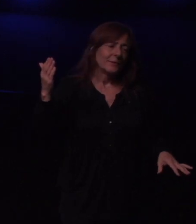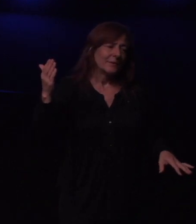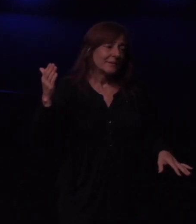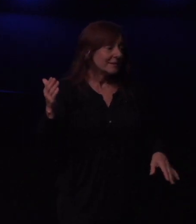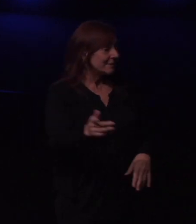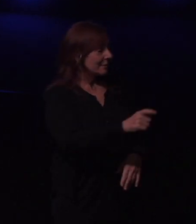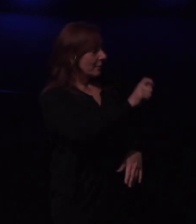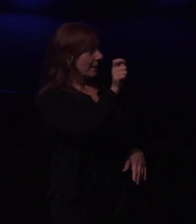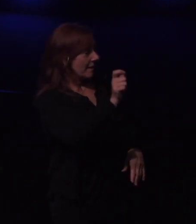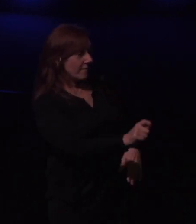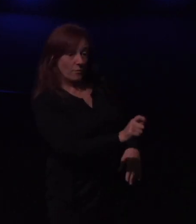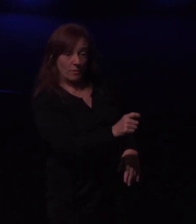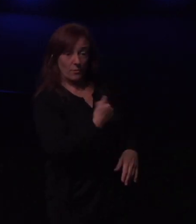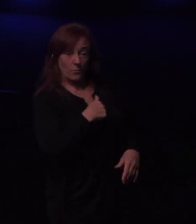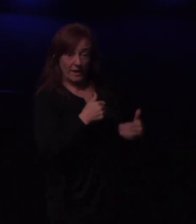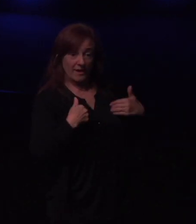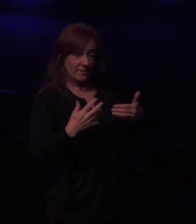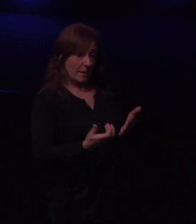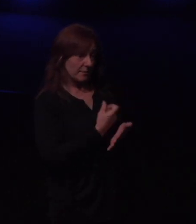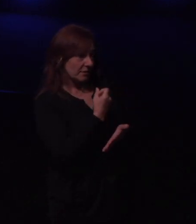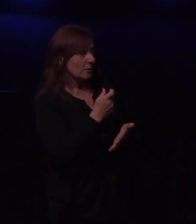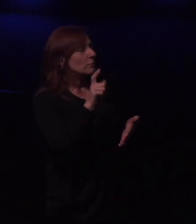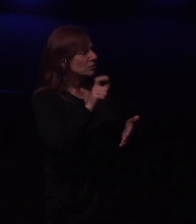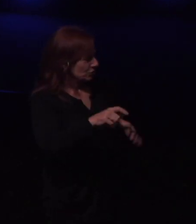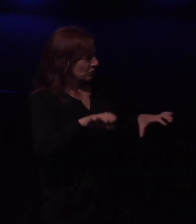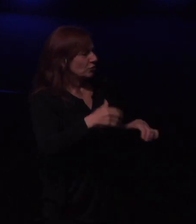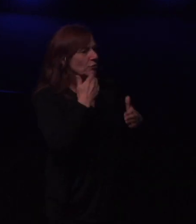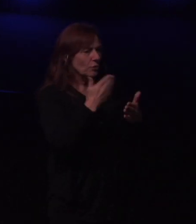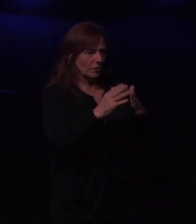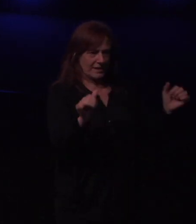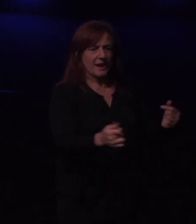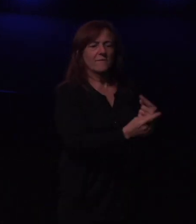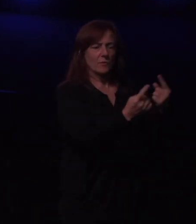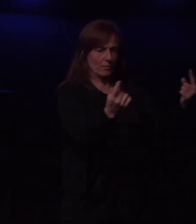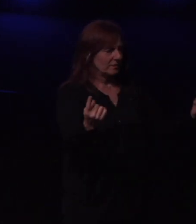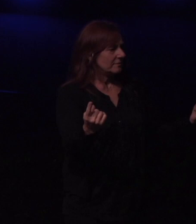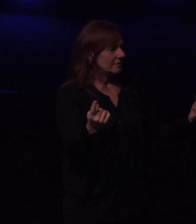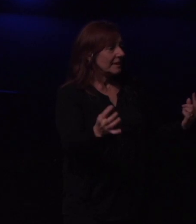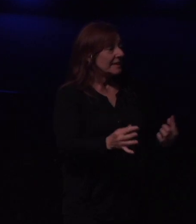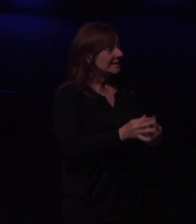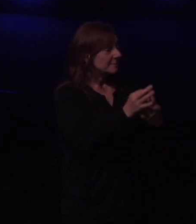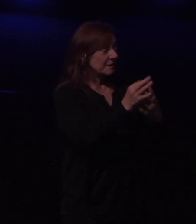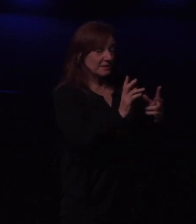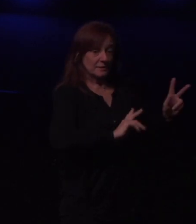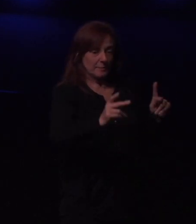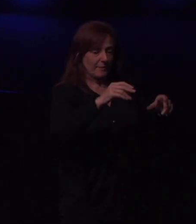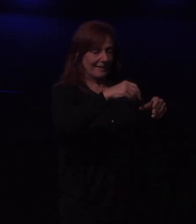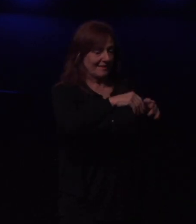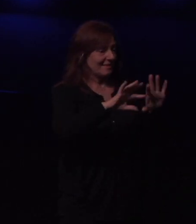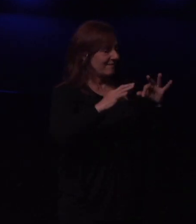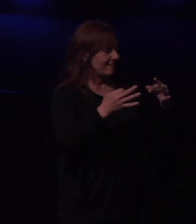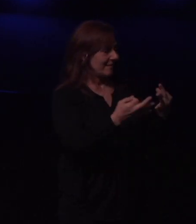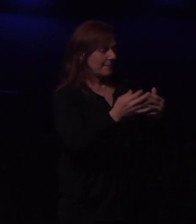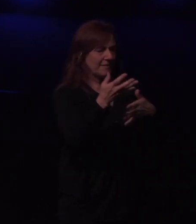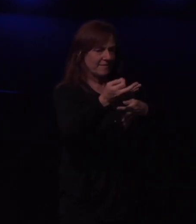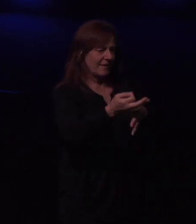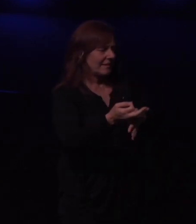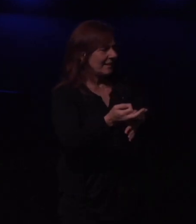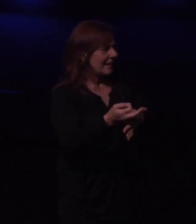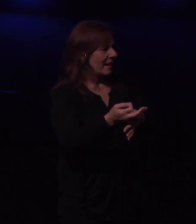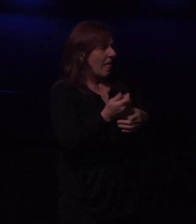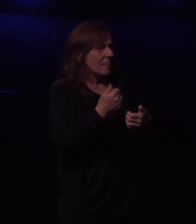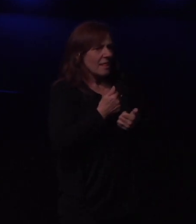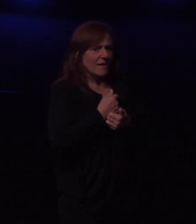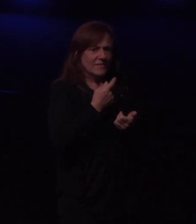Therefore, whenever we have the opportunity, we should do good to everyone, and especially to those in the family of faith. I love that that's